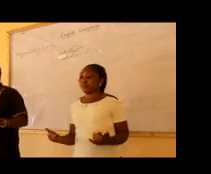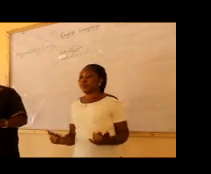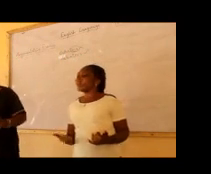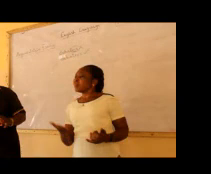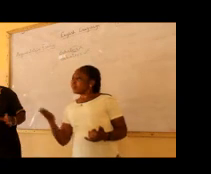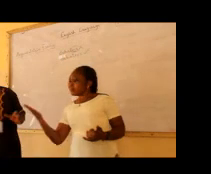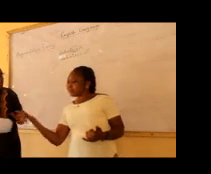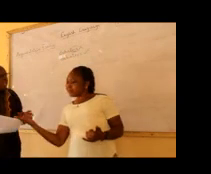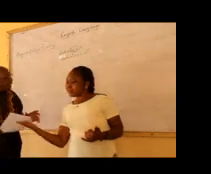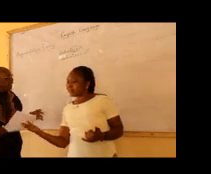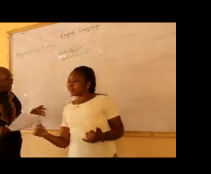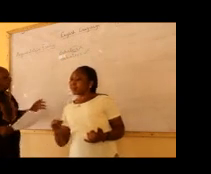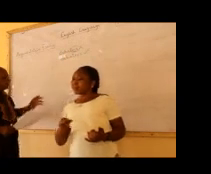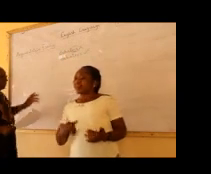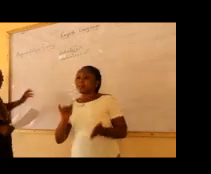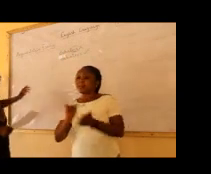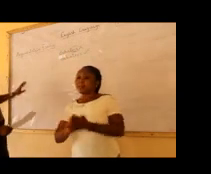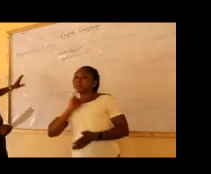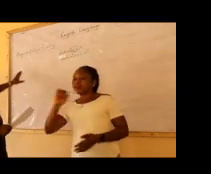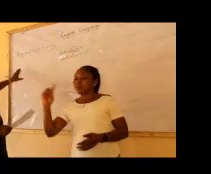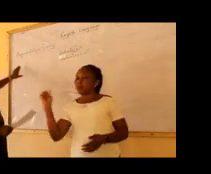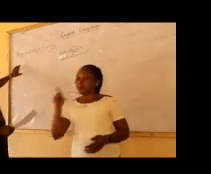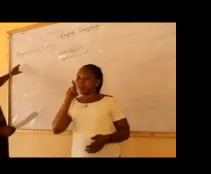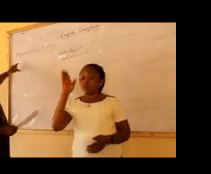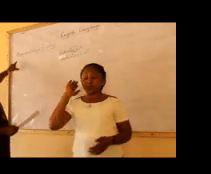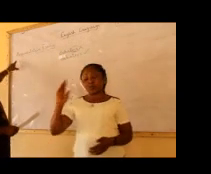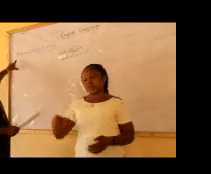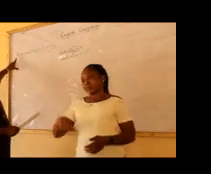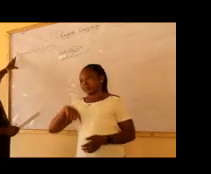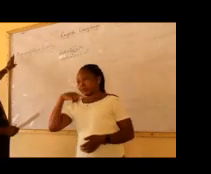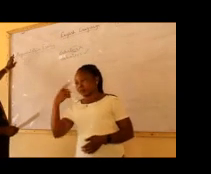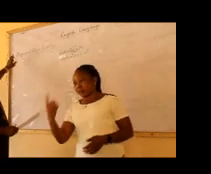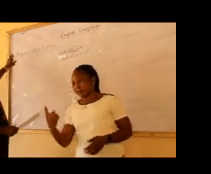There is where you say, excuse me,